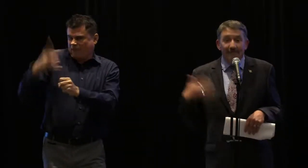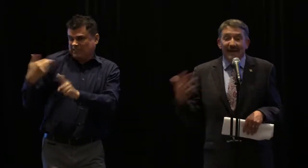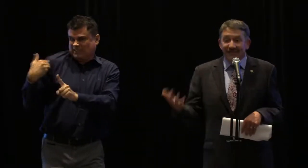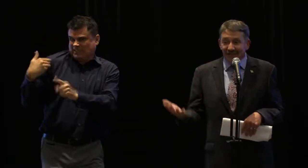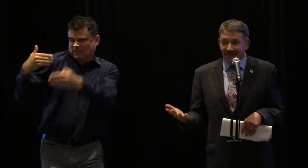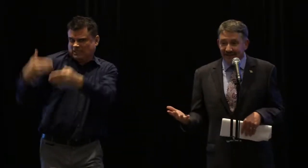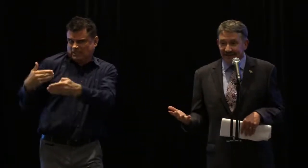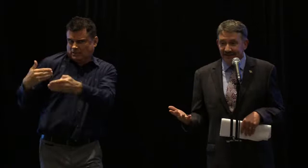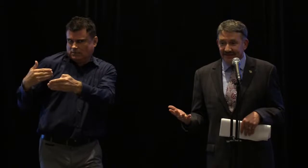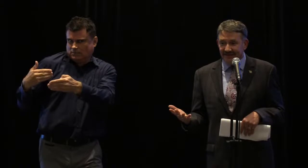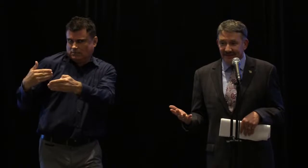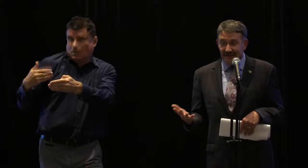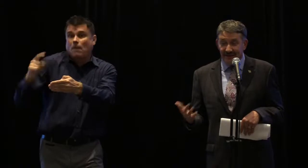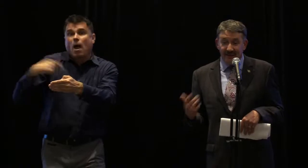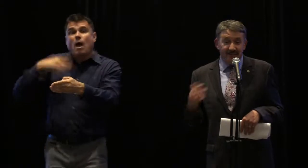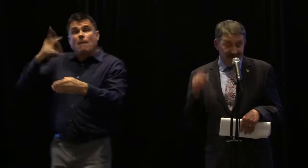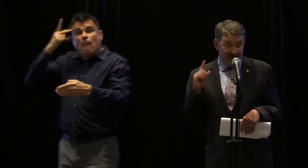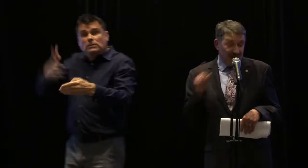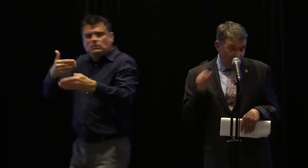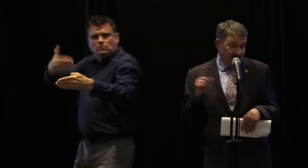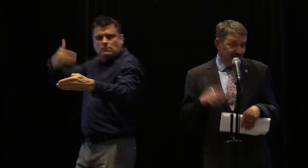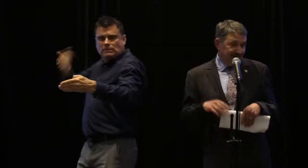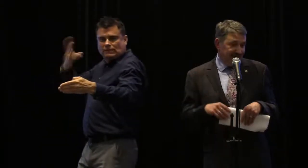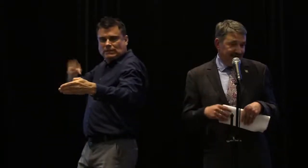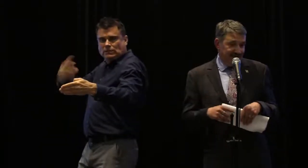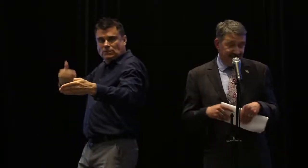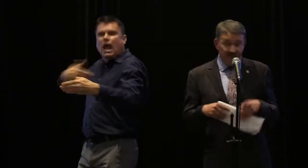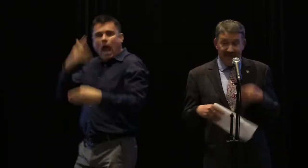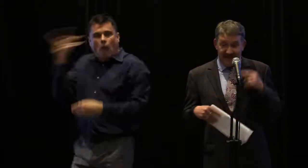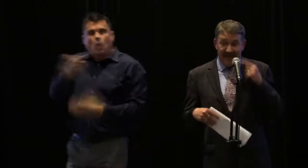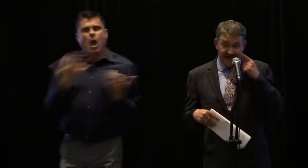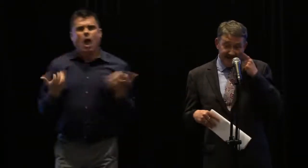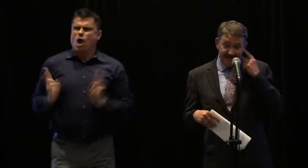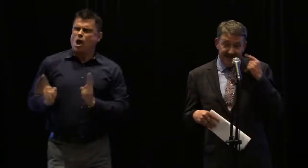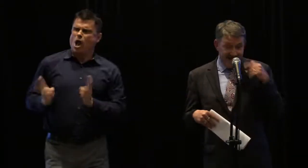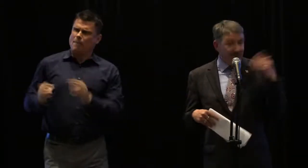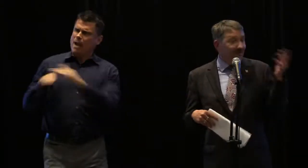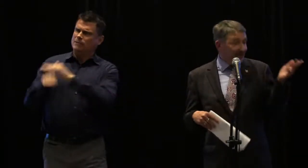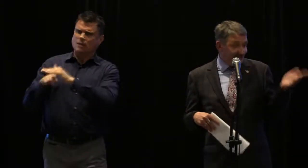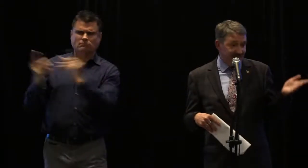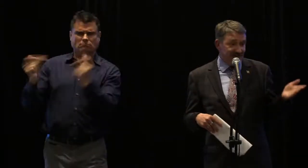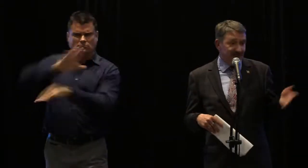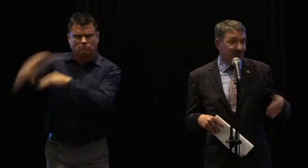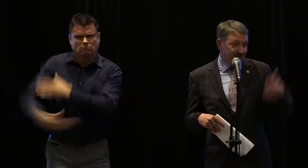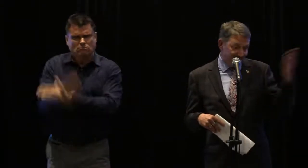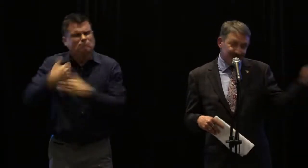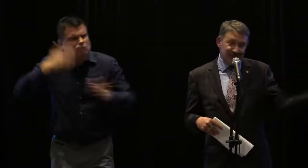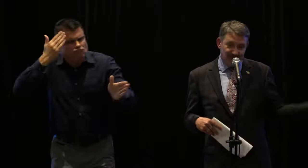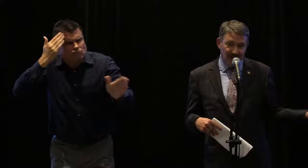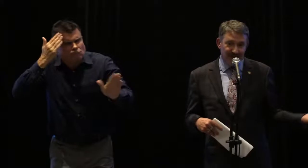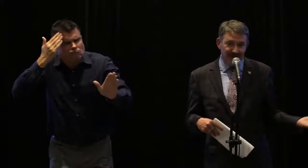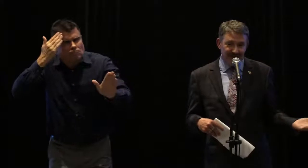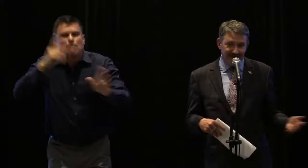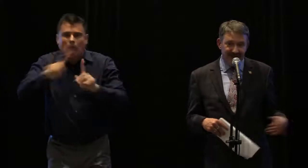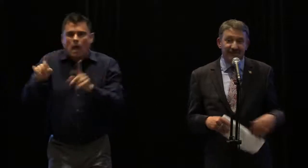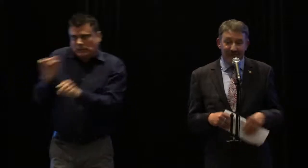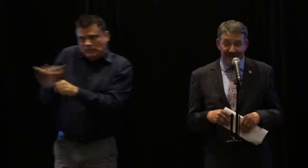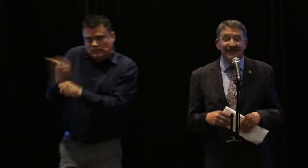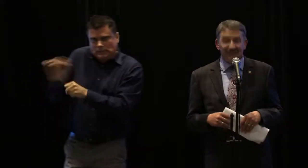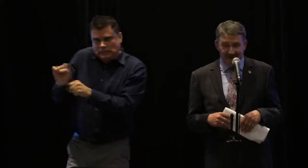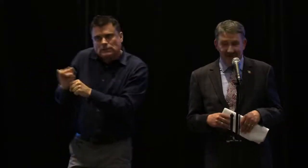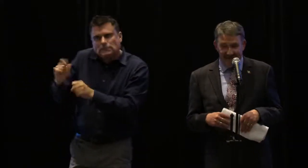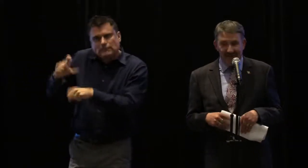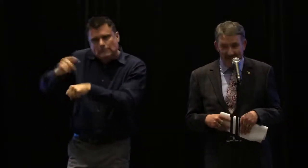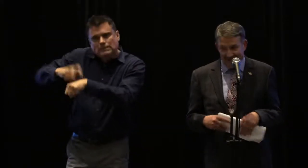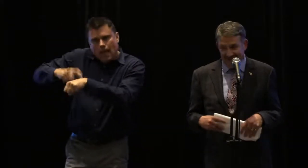all impatient, but good work is being done and it will continue with your support. So